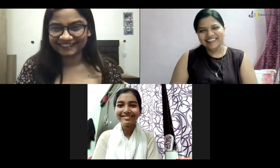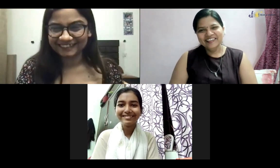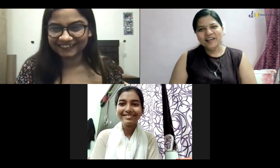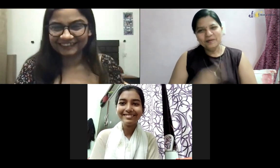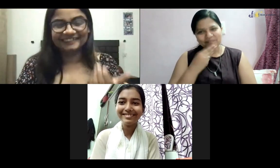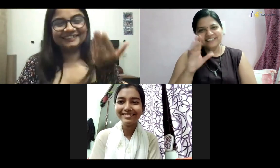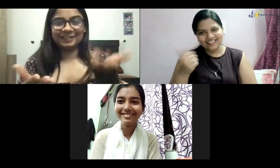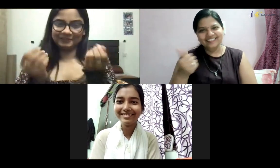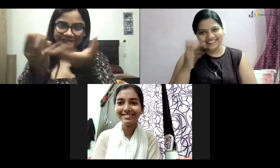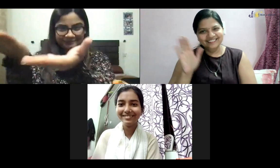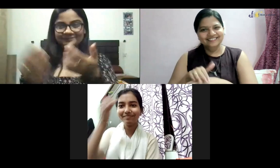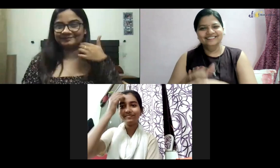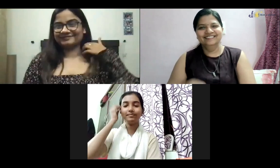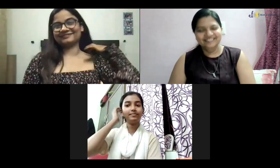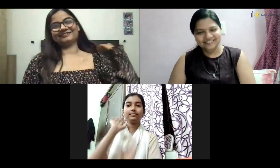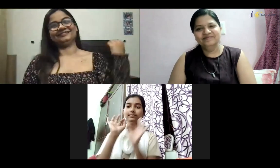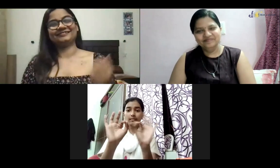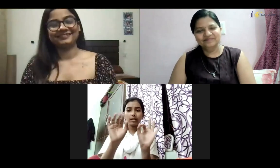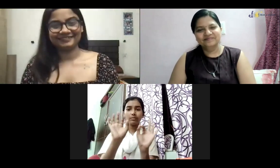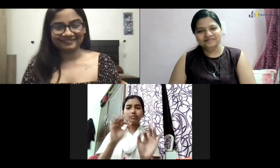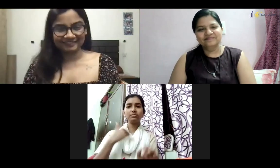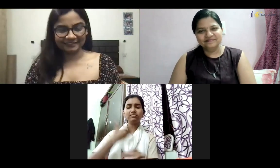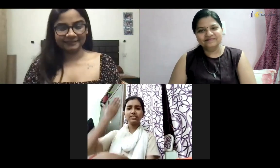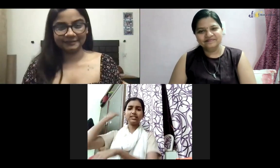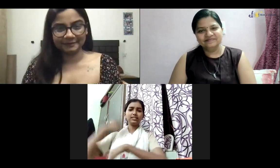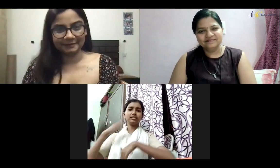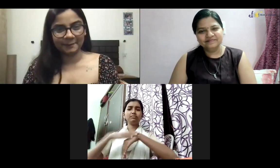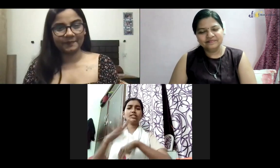Okay, Sodamini, many people are asking you a question.